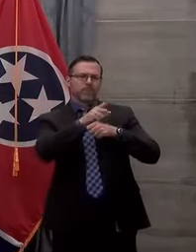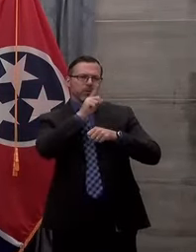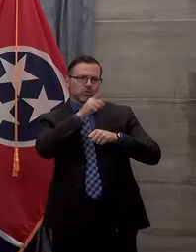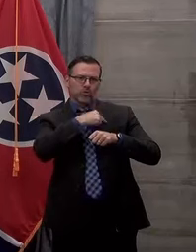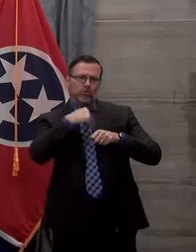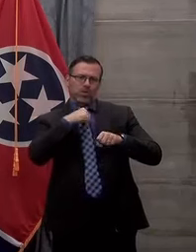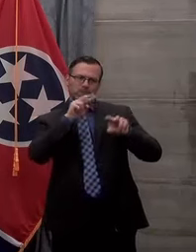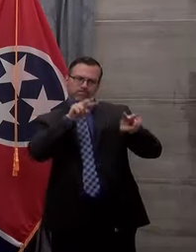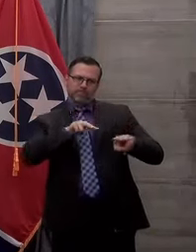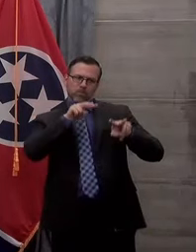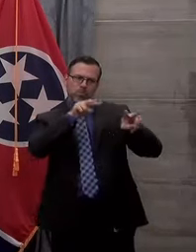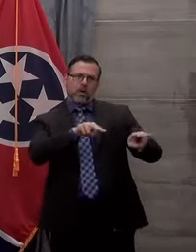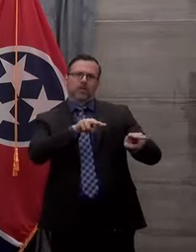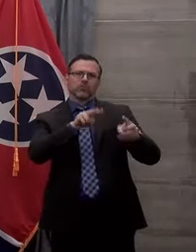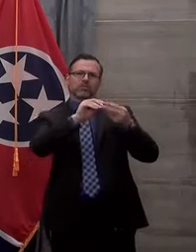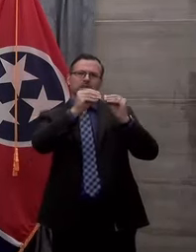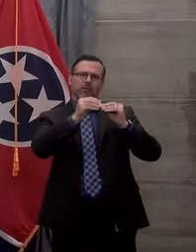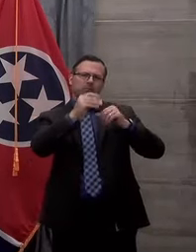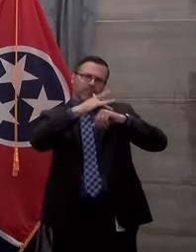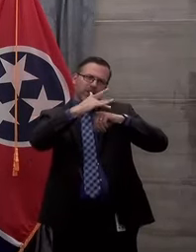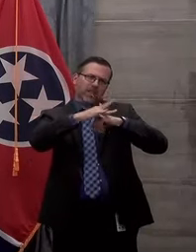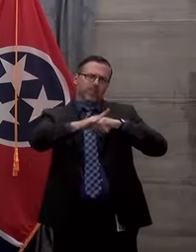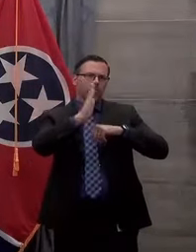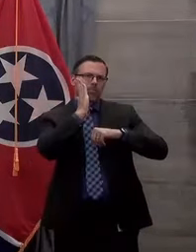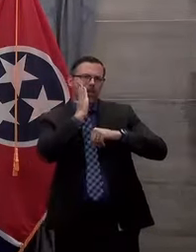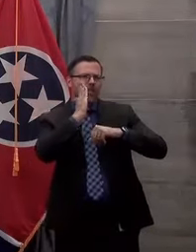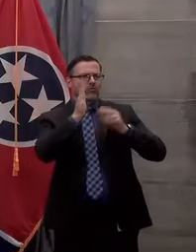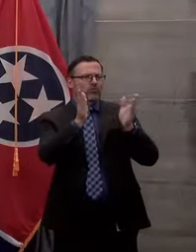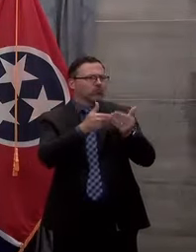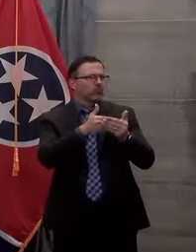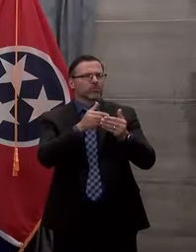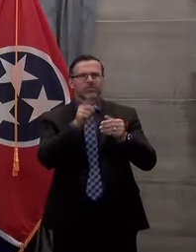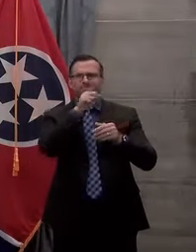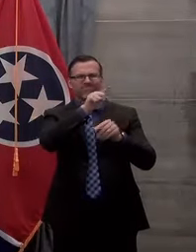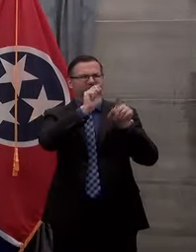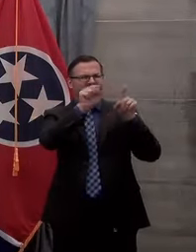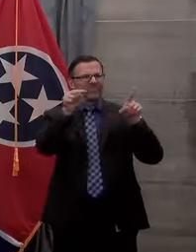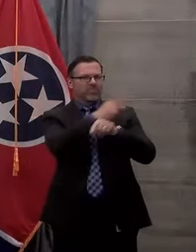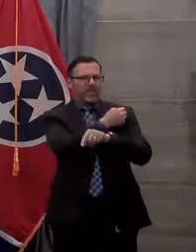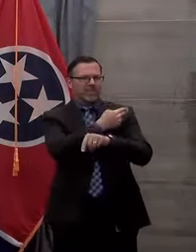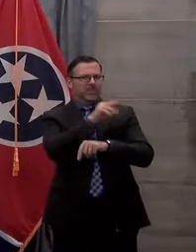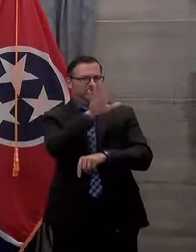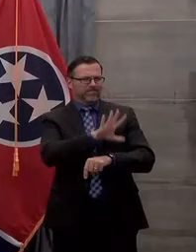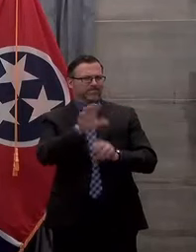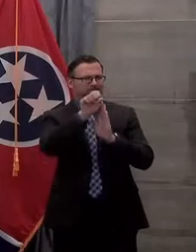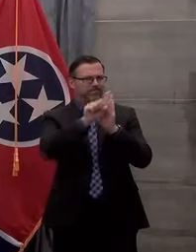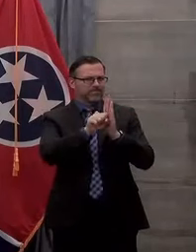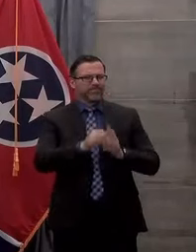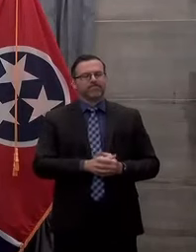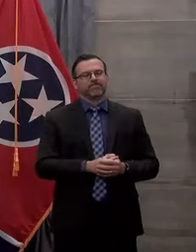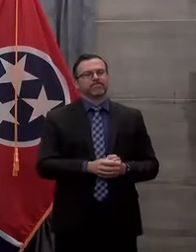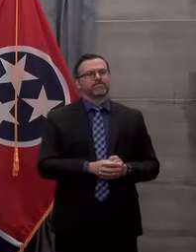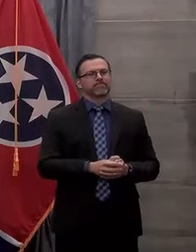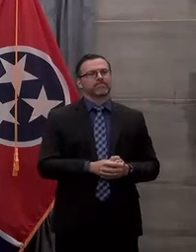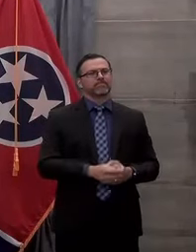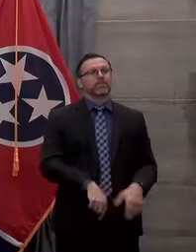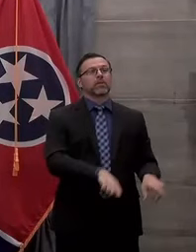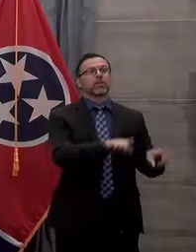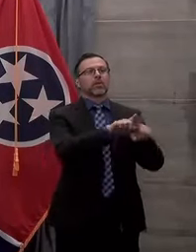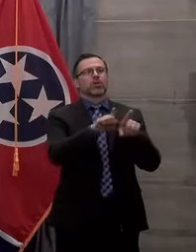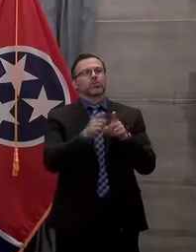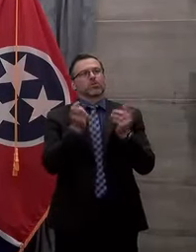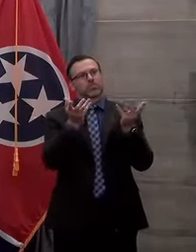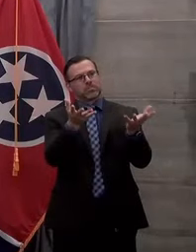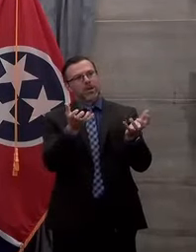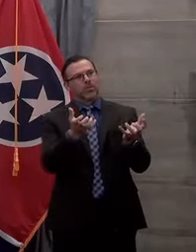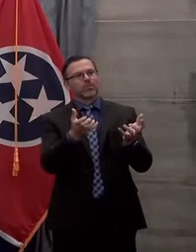monitor that important data. I also want to encourage Tennesseans that one of the reasons we got